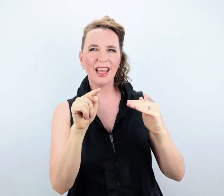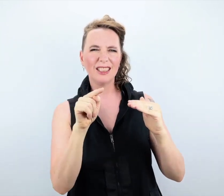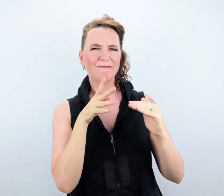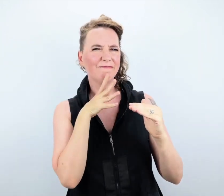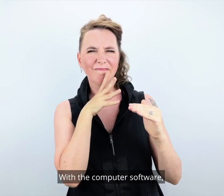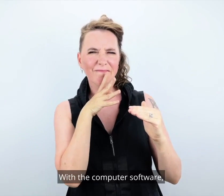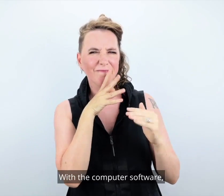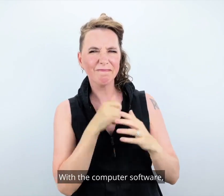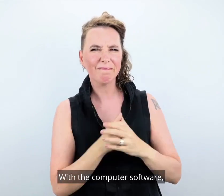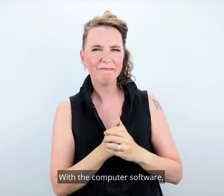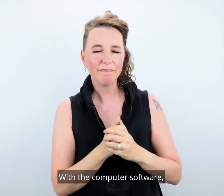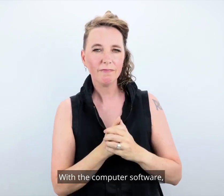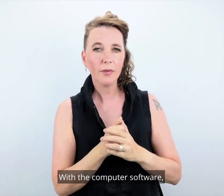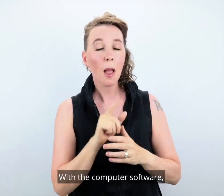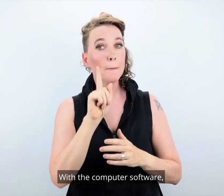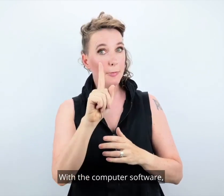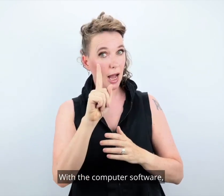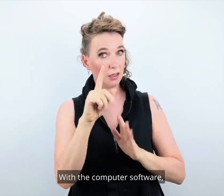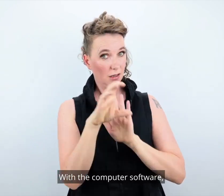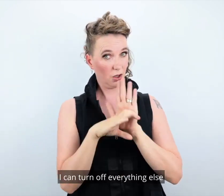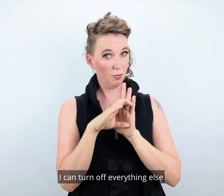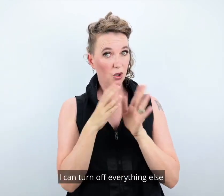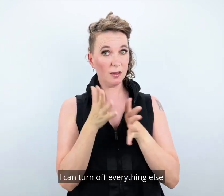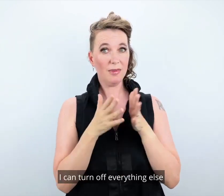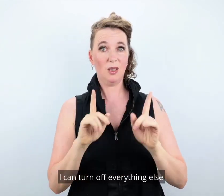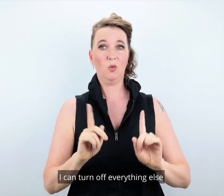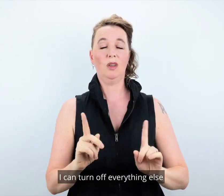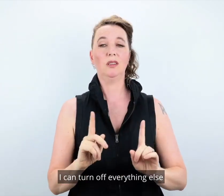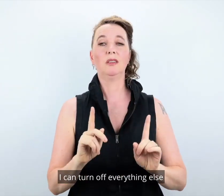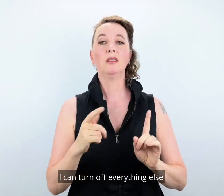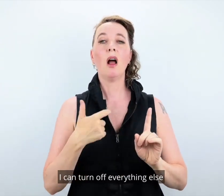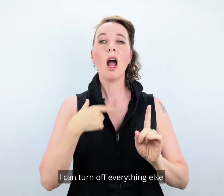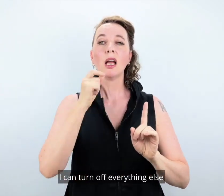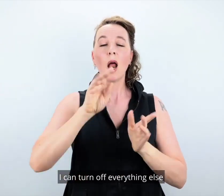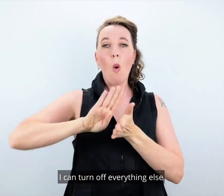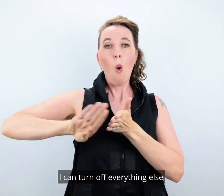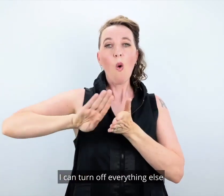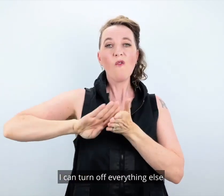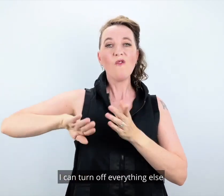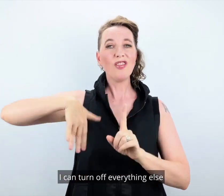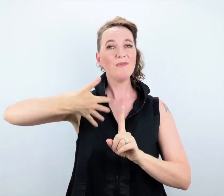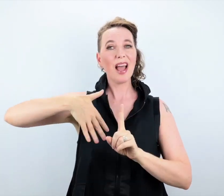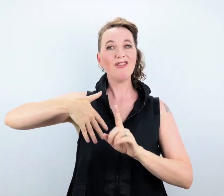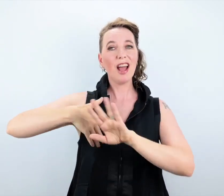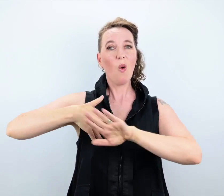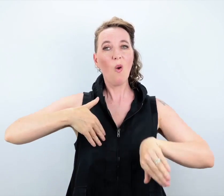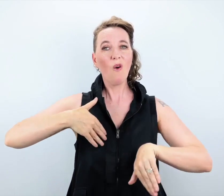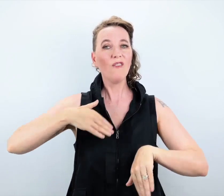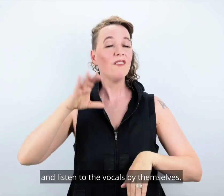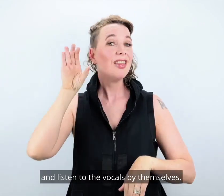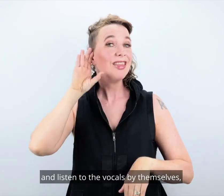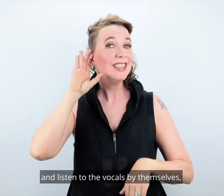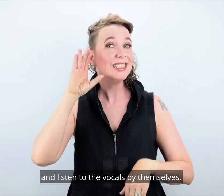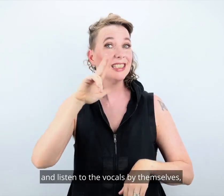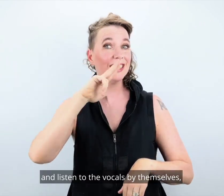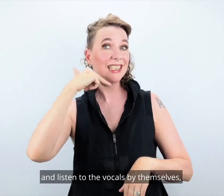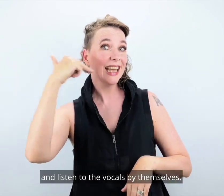With the computer software, I can turn off everything else and listen to the vocals